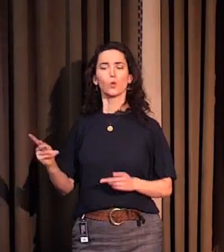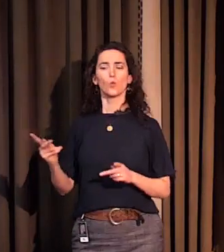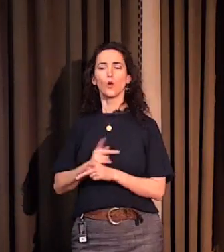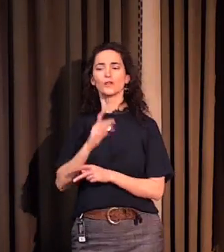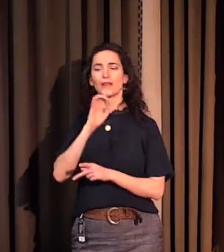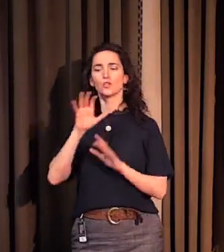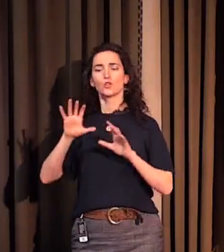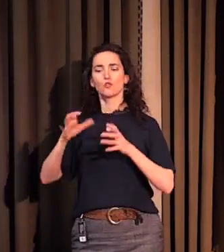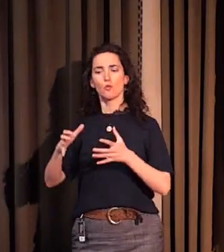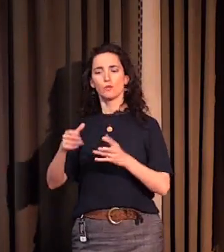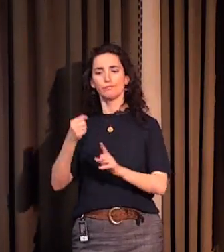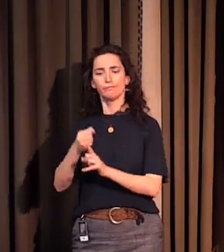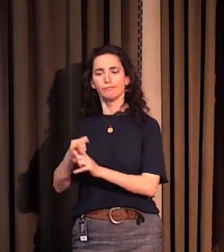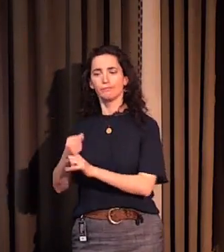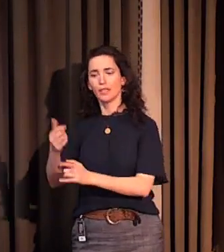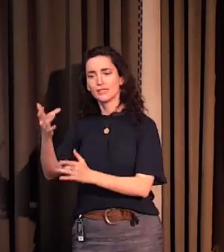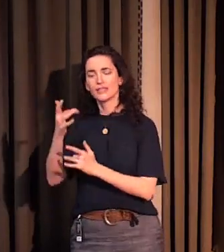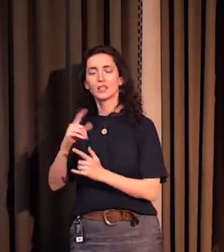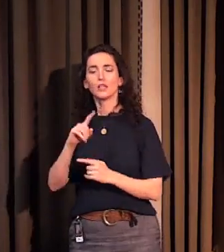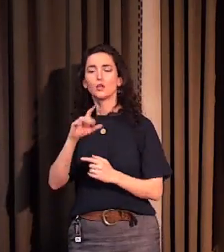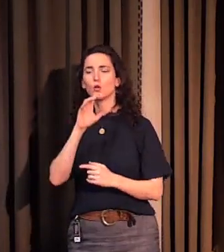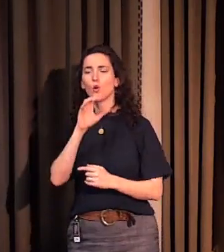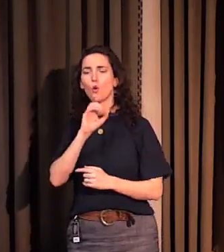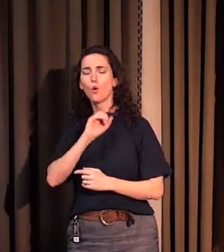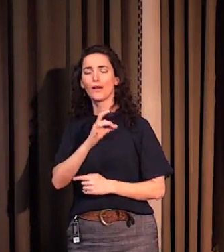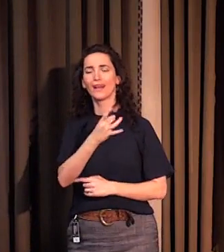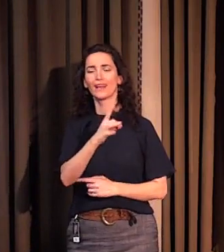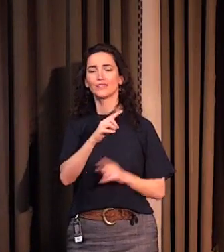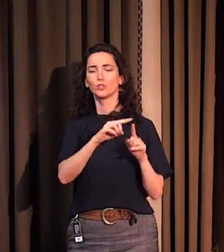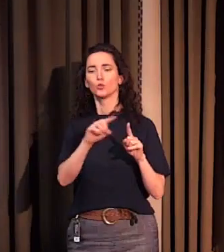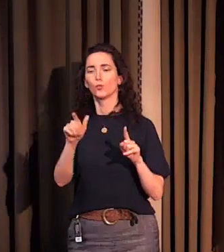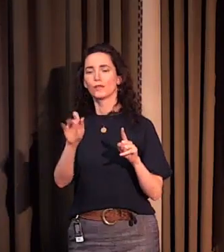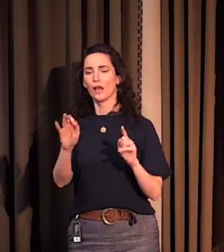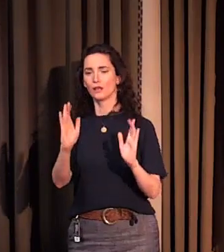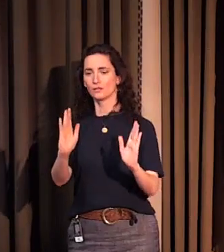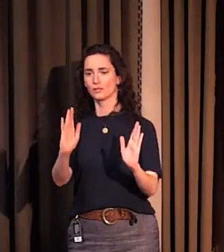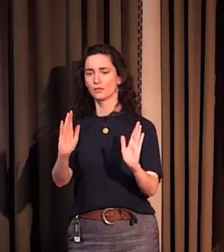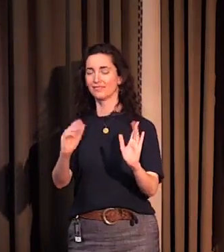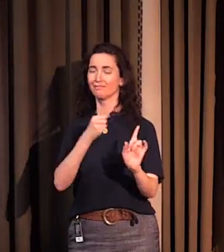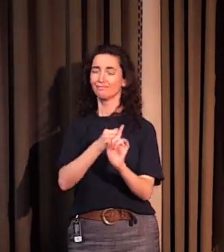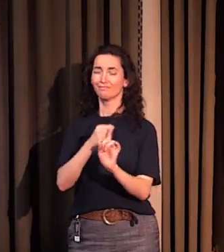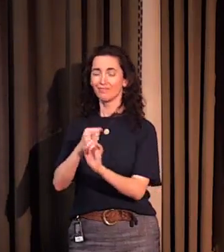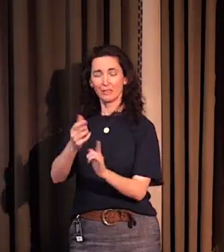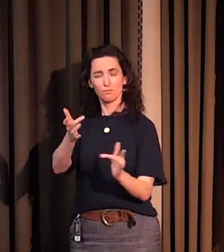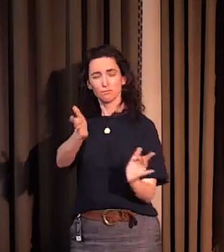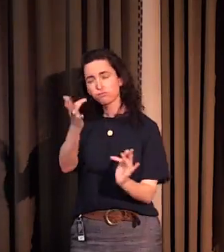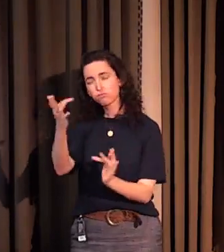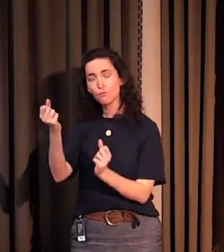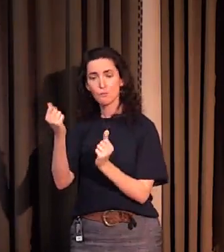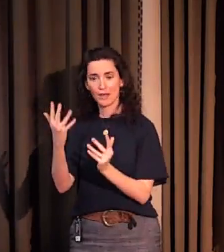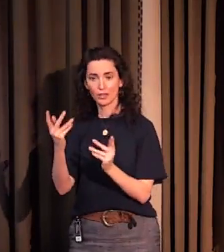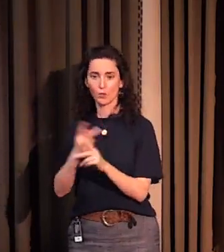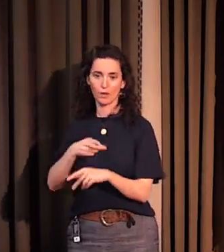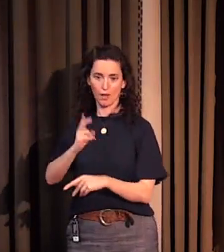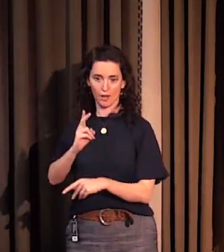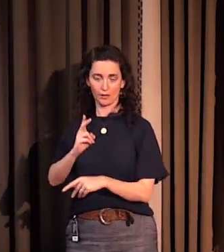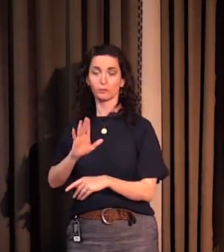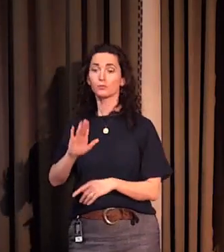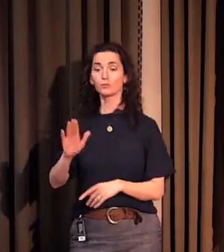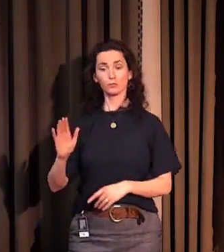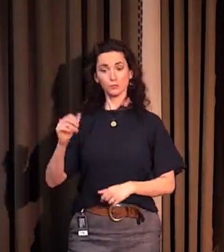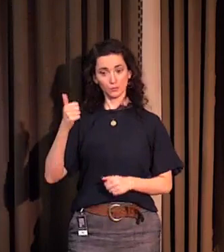in terms of new cases day on day is 18 through 29-year-olds. As we've seen in prior surges, we typically see